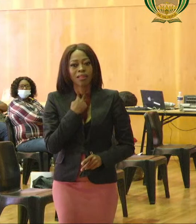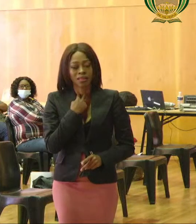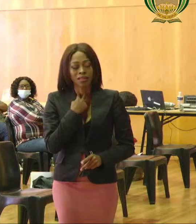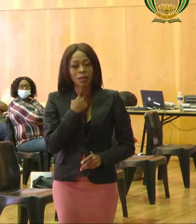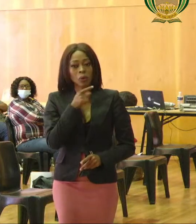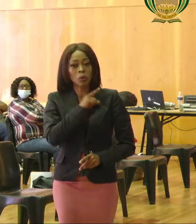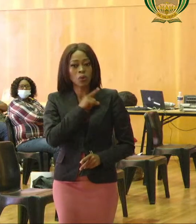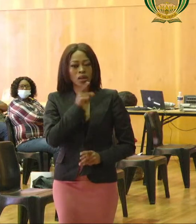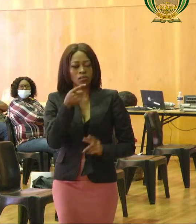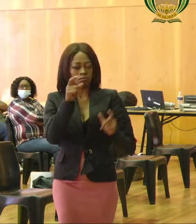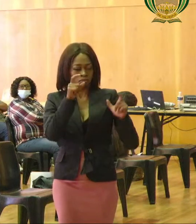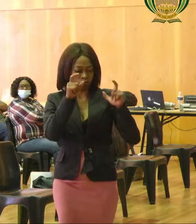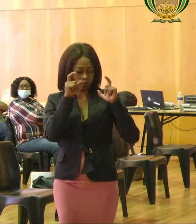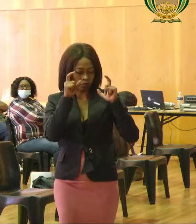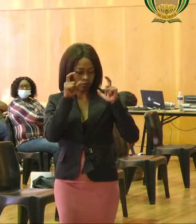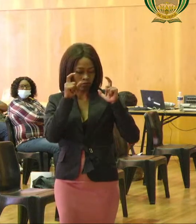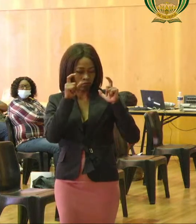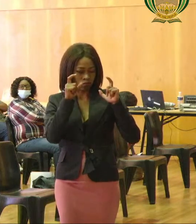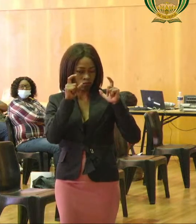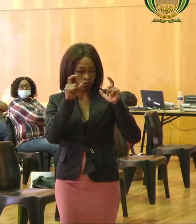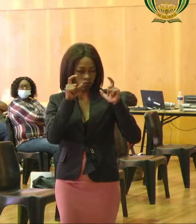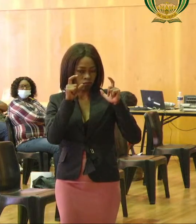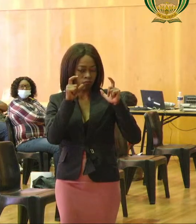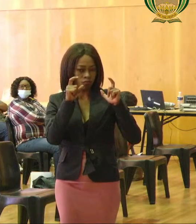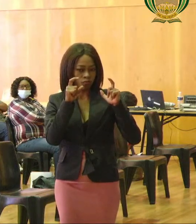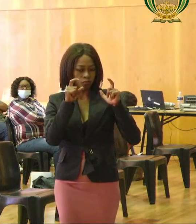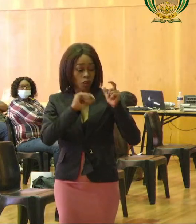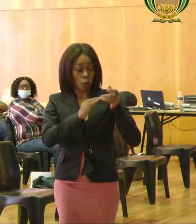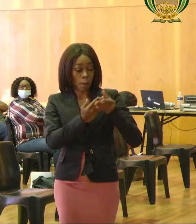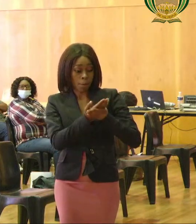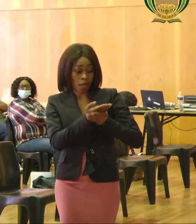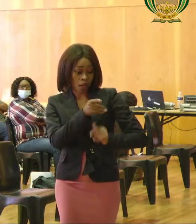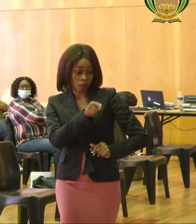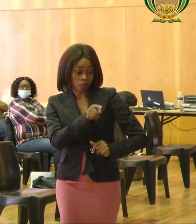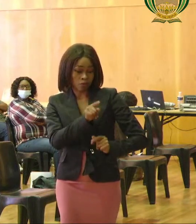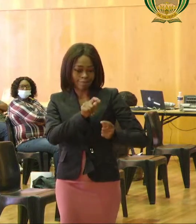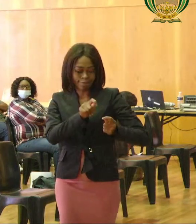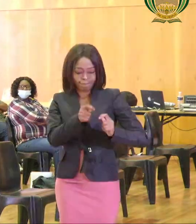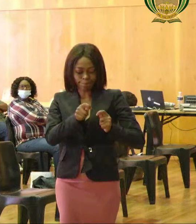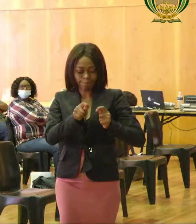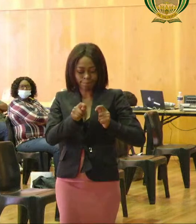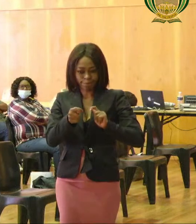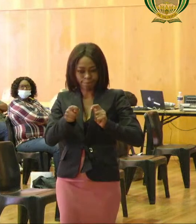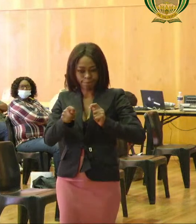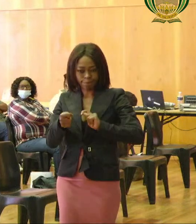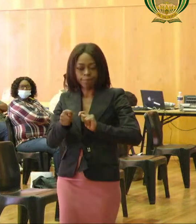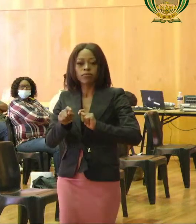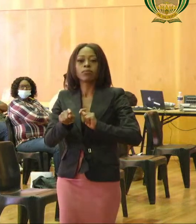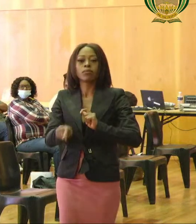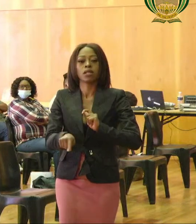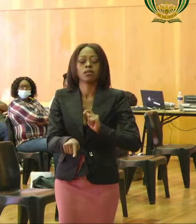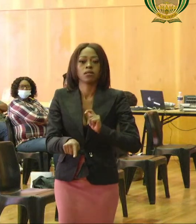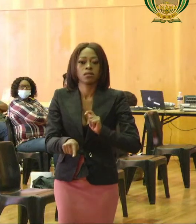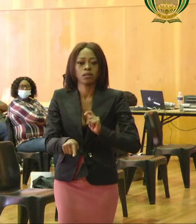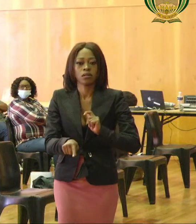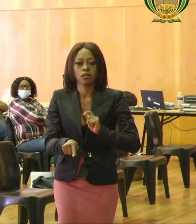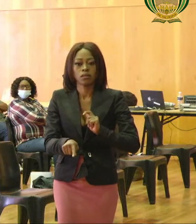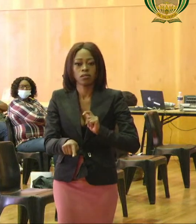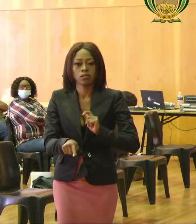Xa sinoqaphela kuthiwa kukho le bill ikhoyo ifuna iamendwe iyomthuzimele.